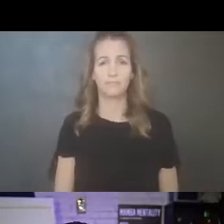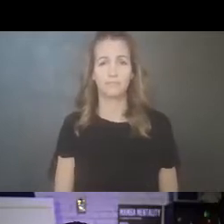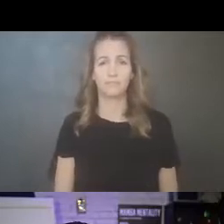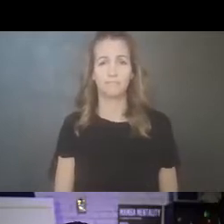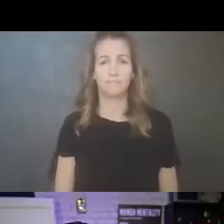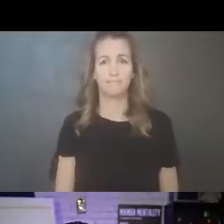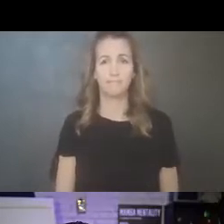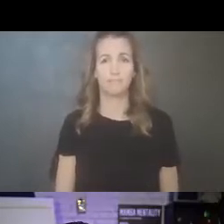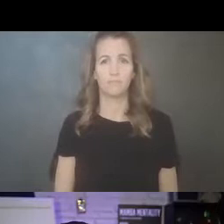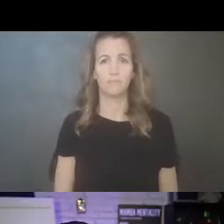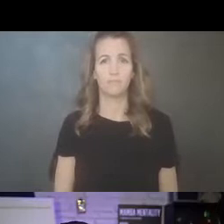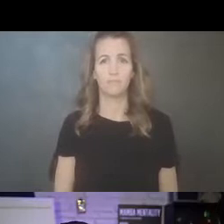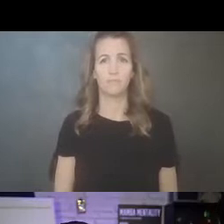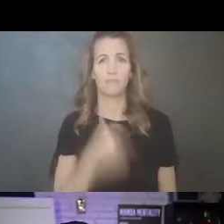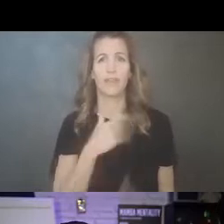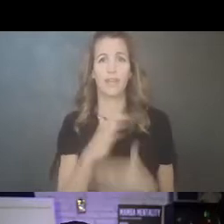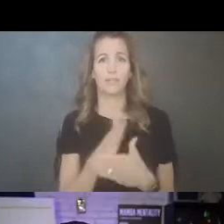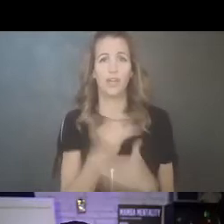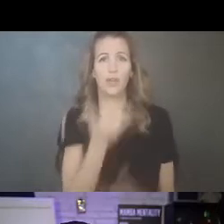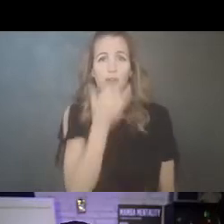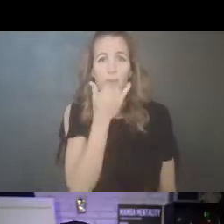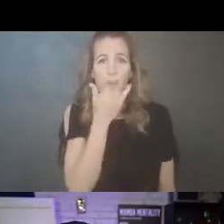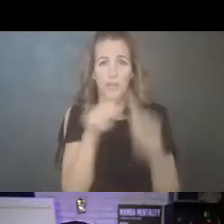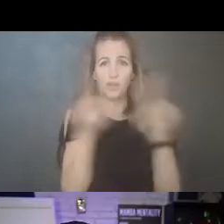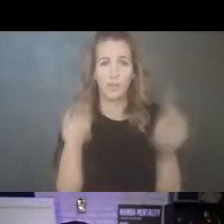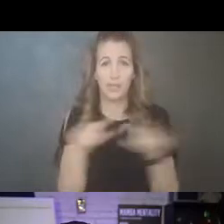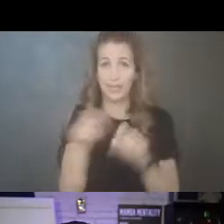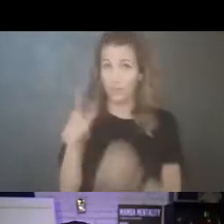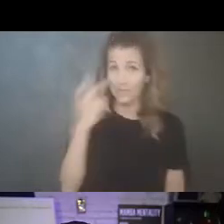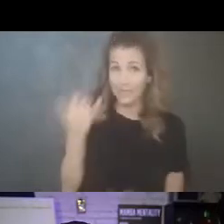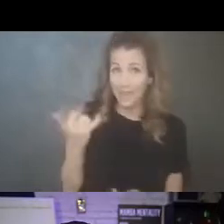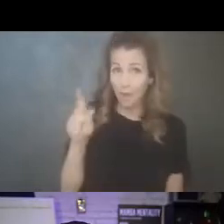Maybe it's sharing the wrong screen. Do you see the video here?